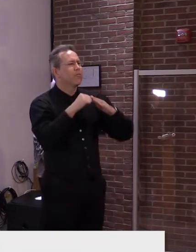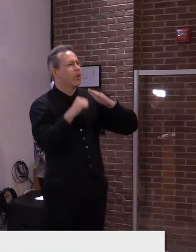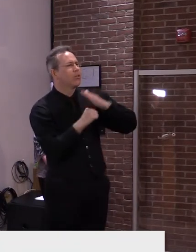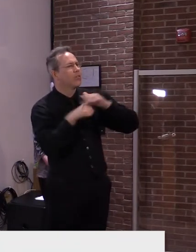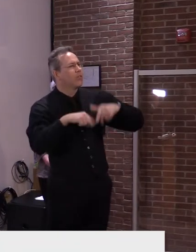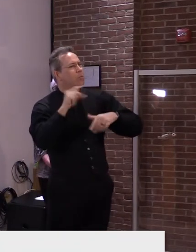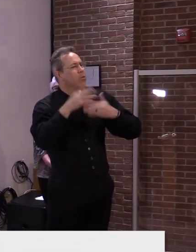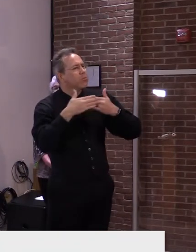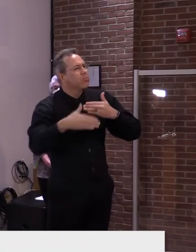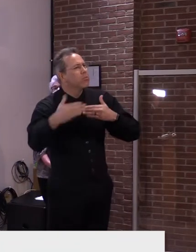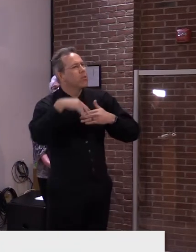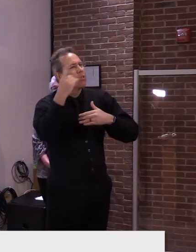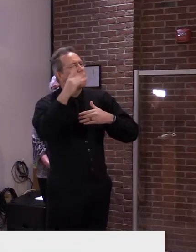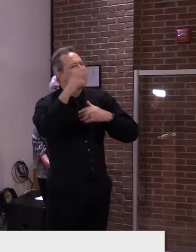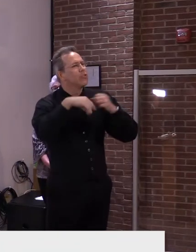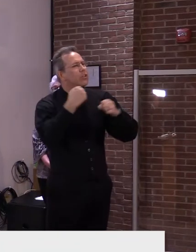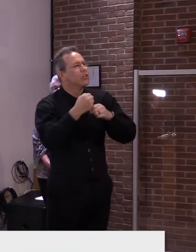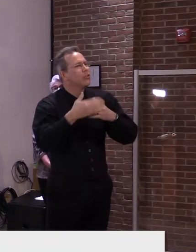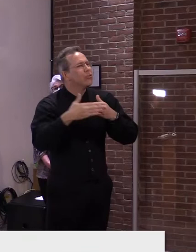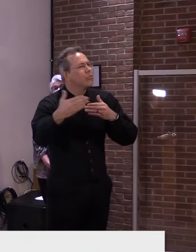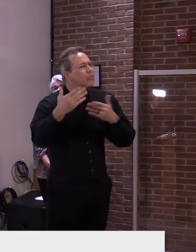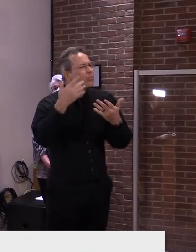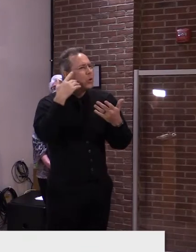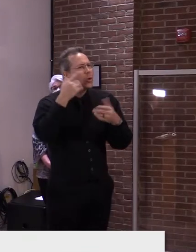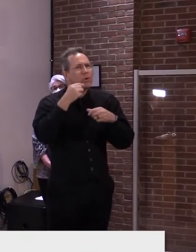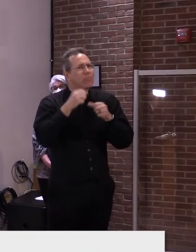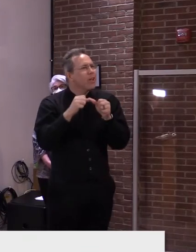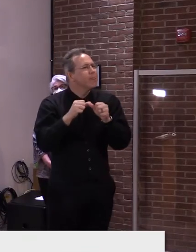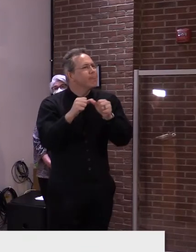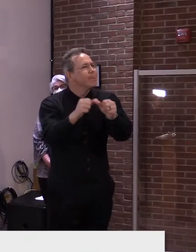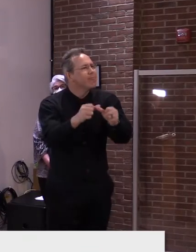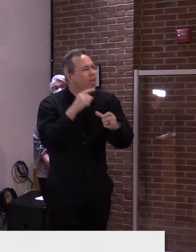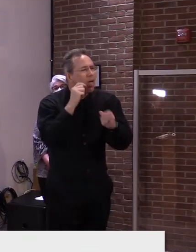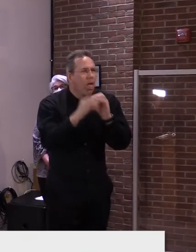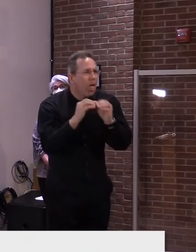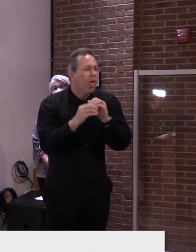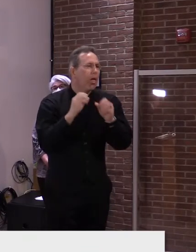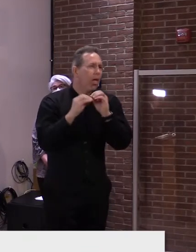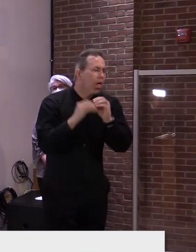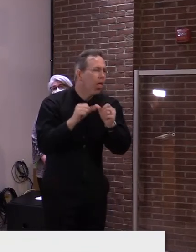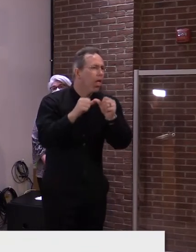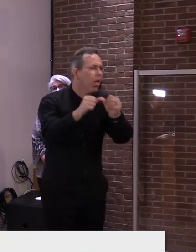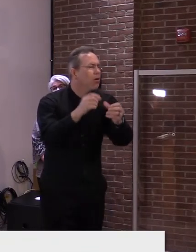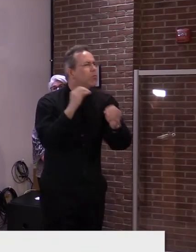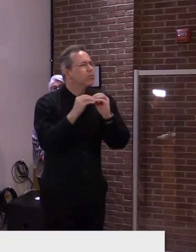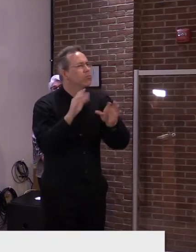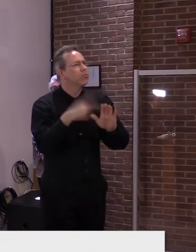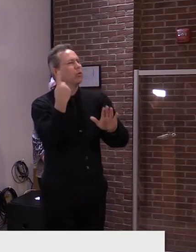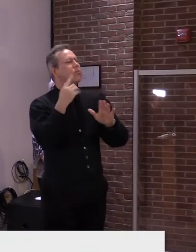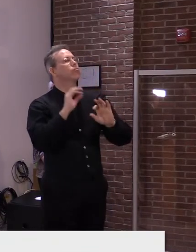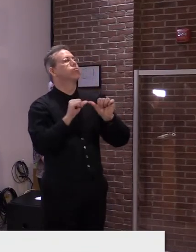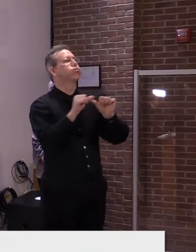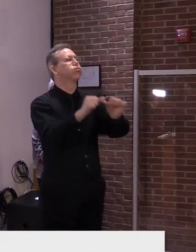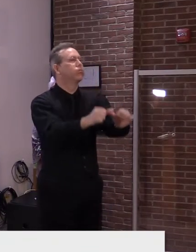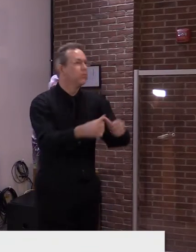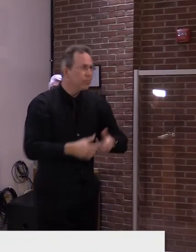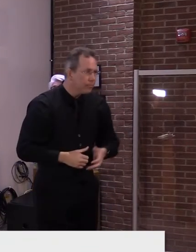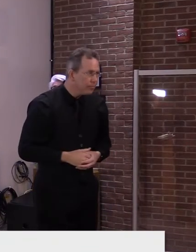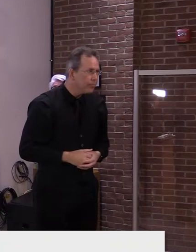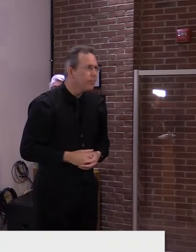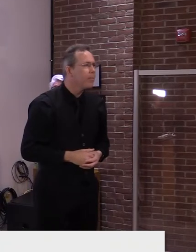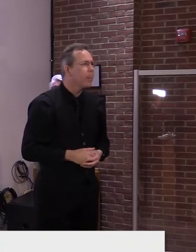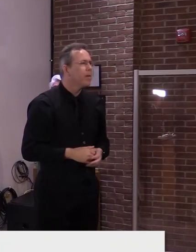we've sorely needed in the past. But again, I'm a little concerned that they're moving that quickly